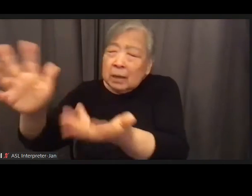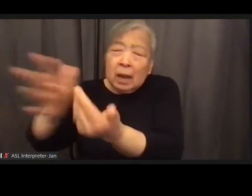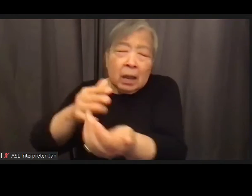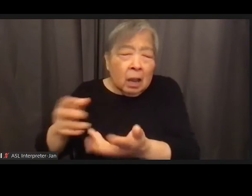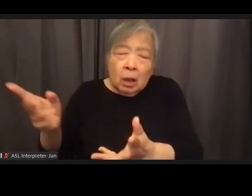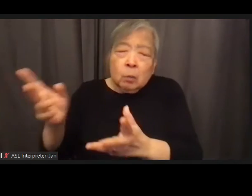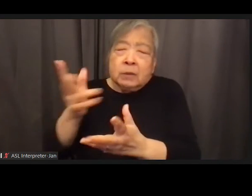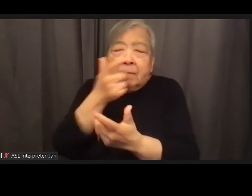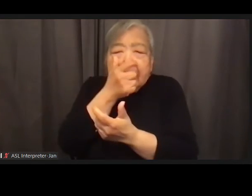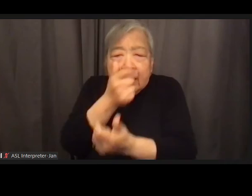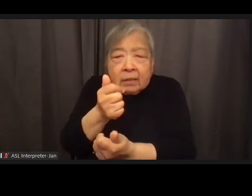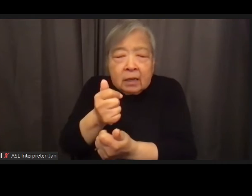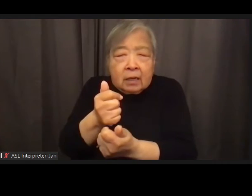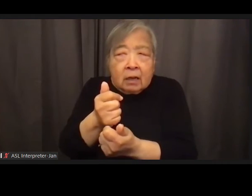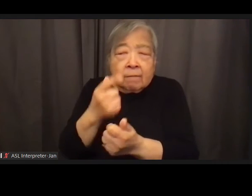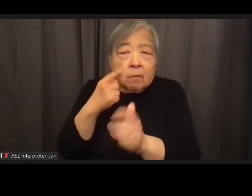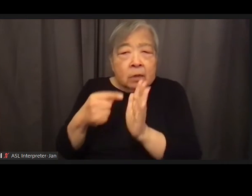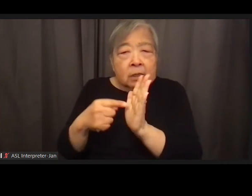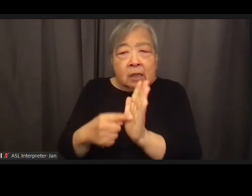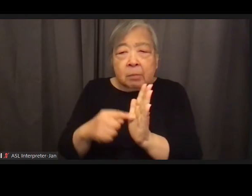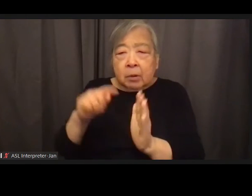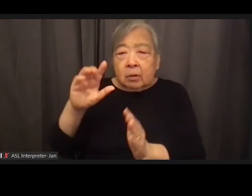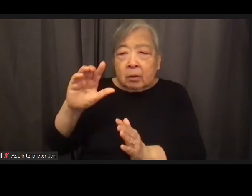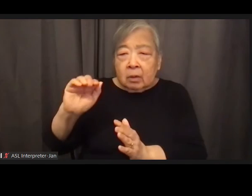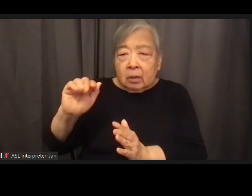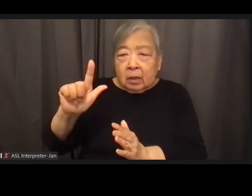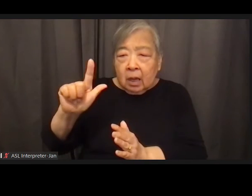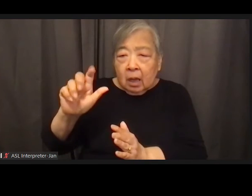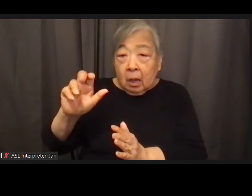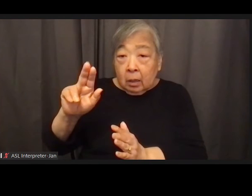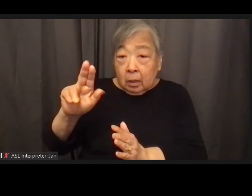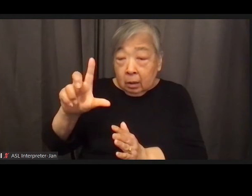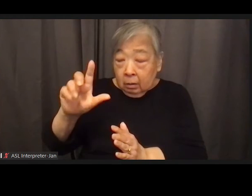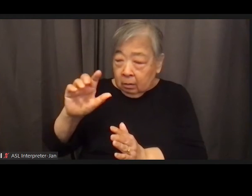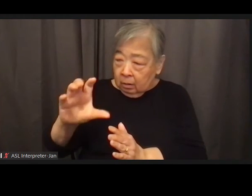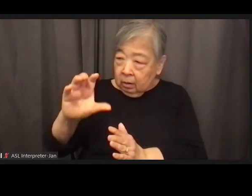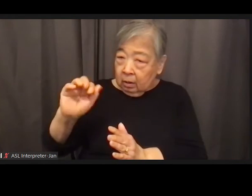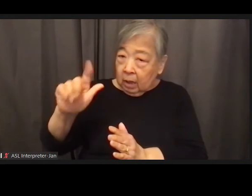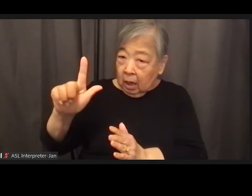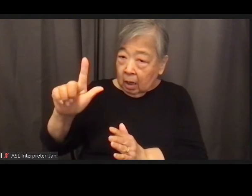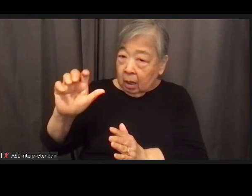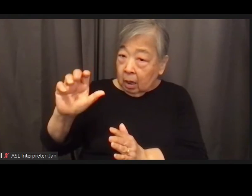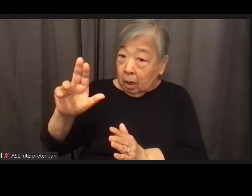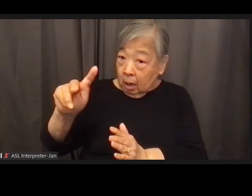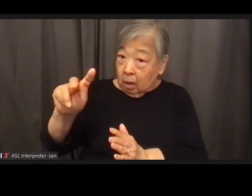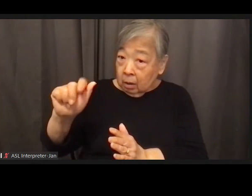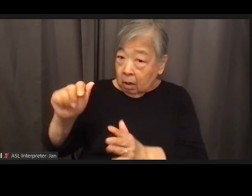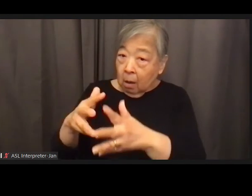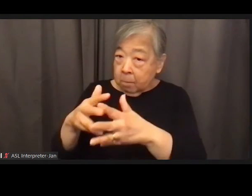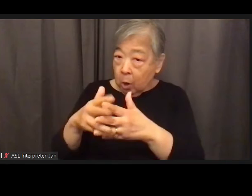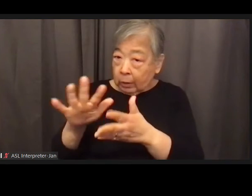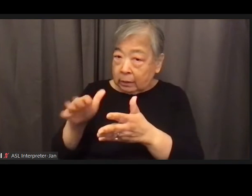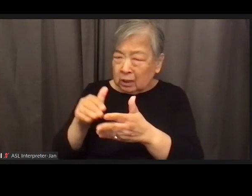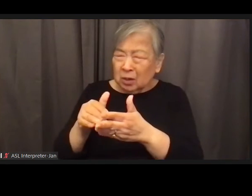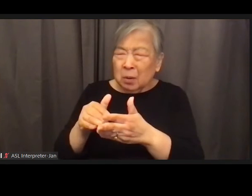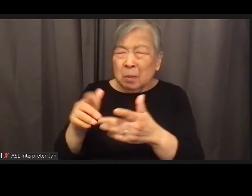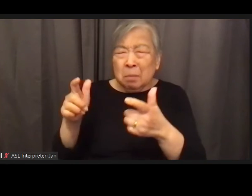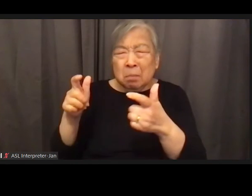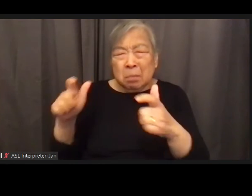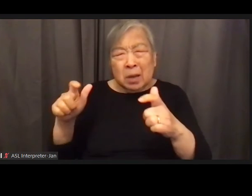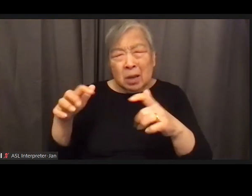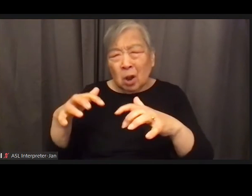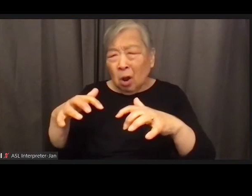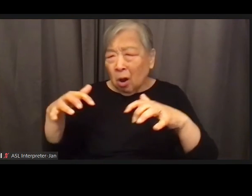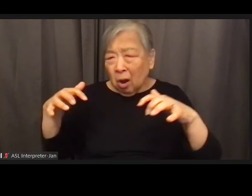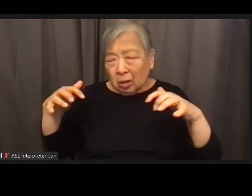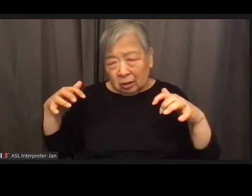fascinating that in Calcutta, for example, in the American Center, we had this big audience that comes to